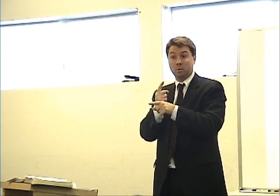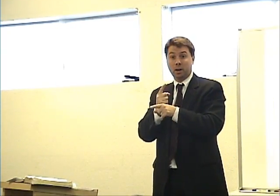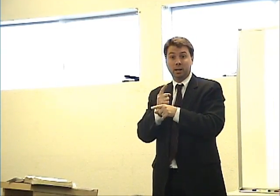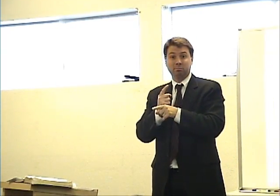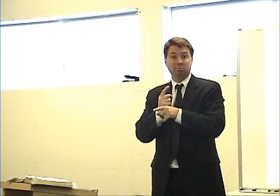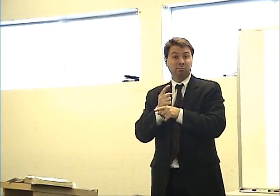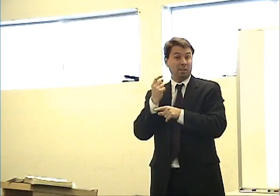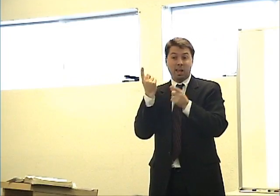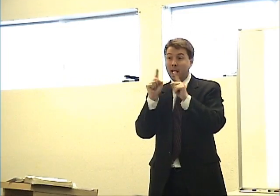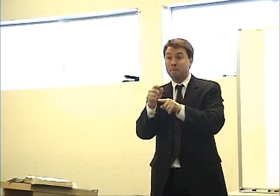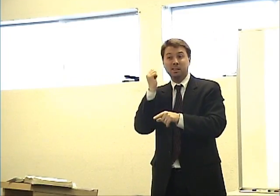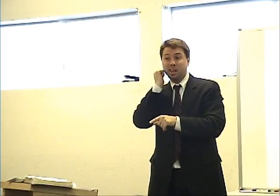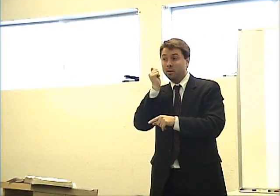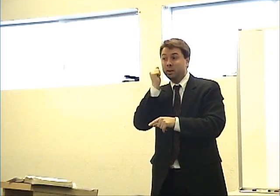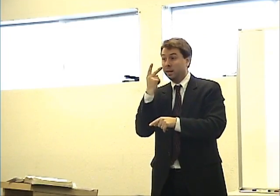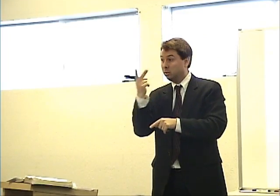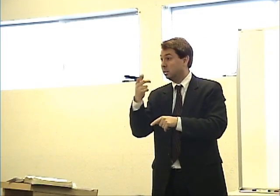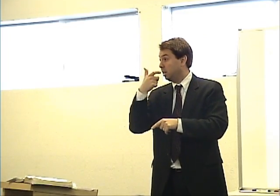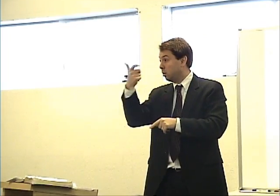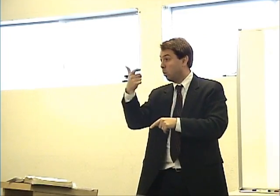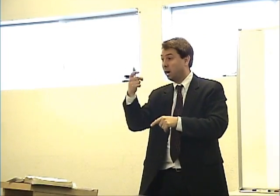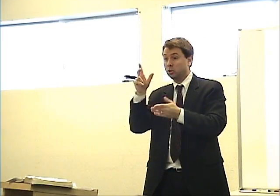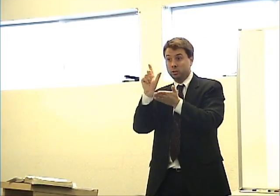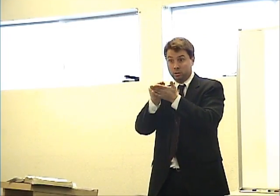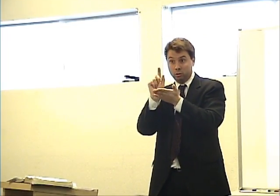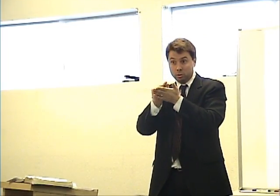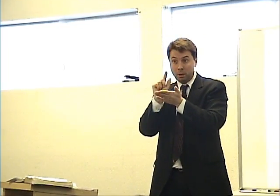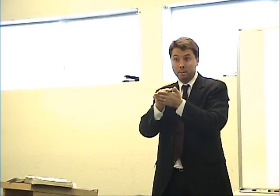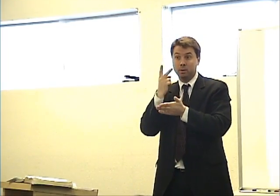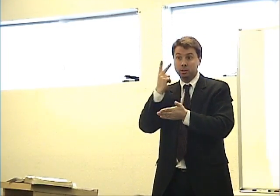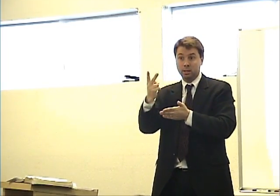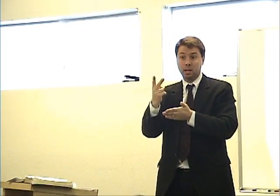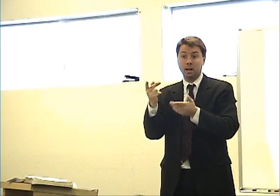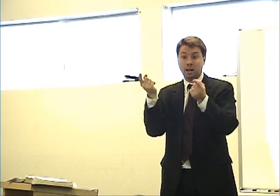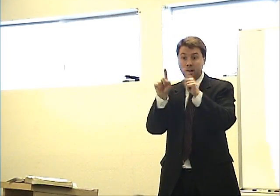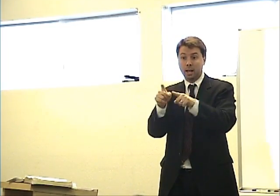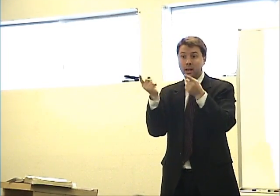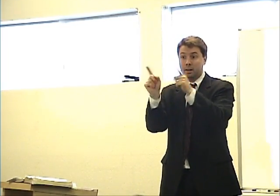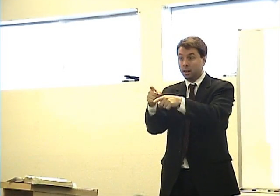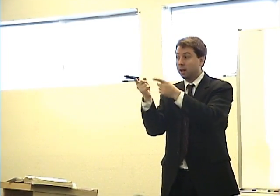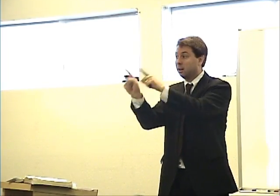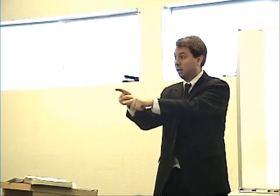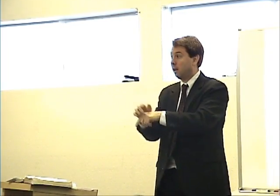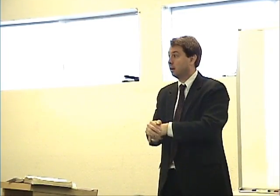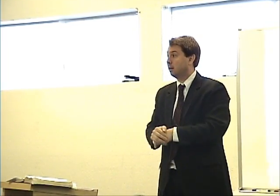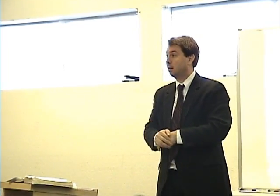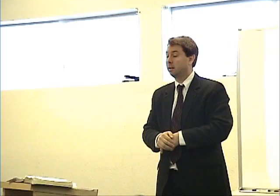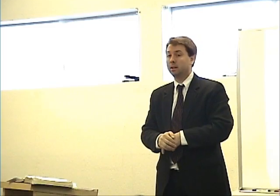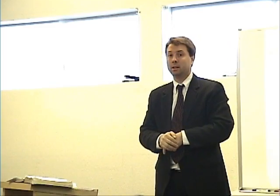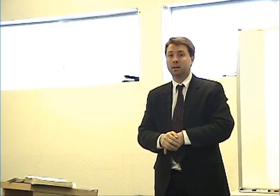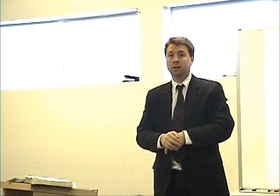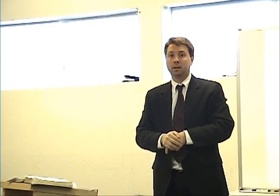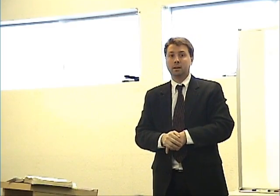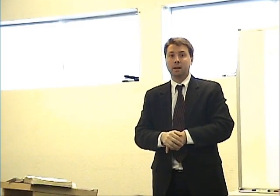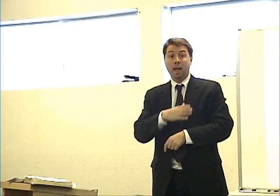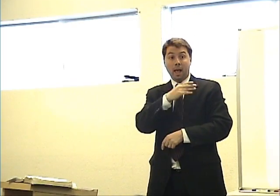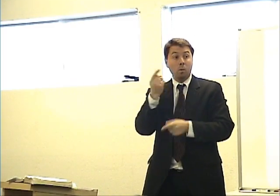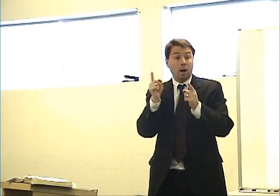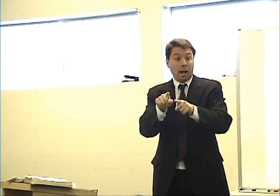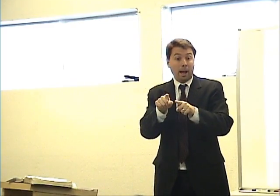right? Happens every day. You see, you watch the newspaper, you see it again and again and again. And what